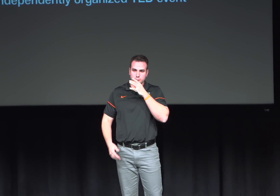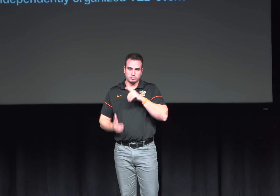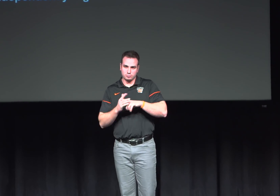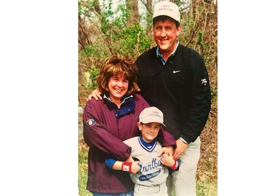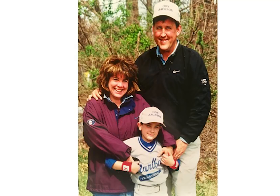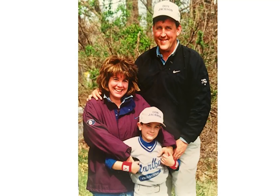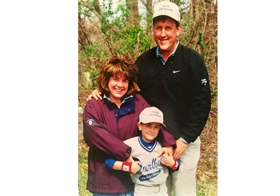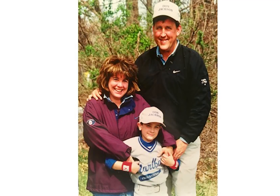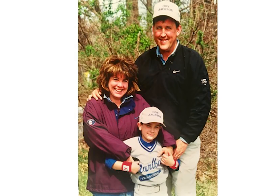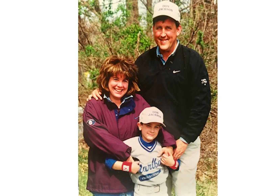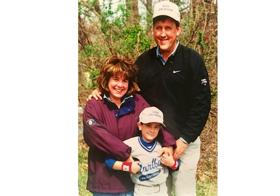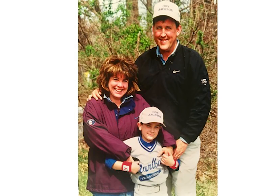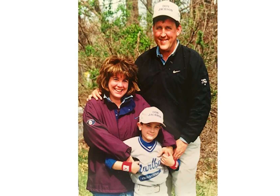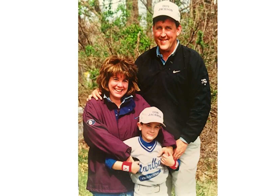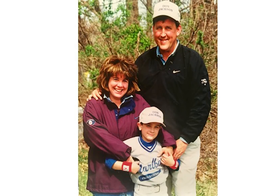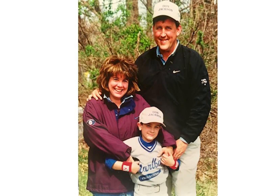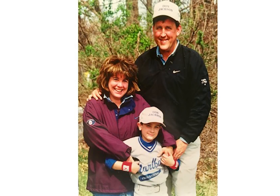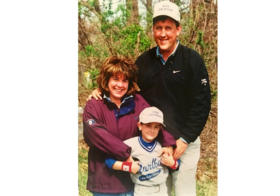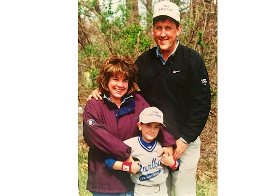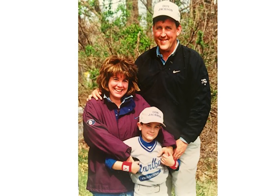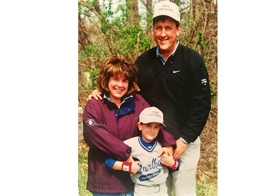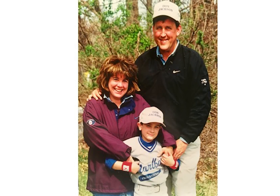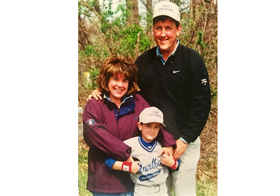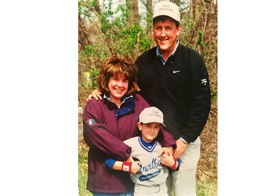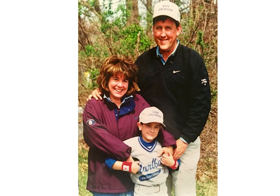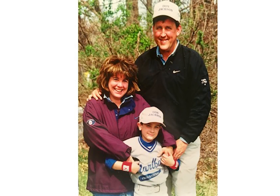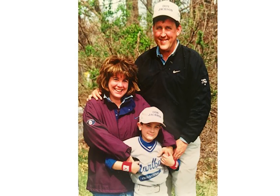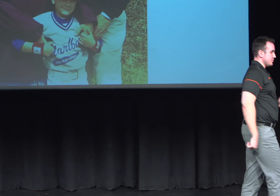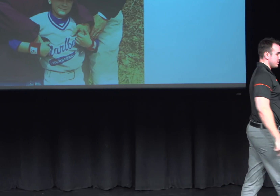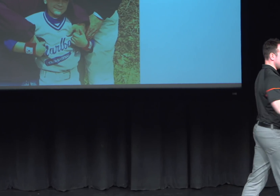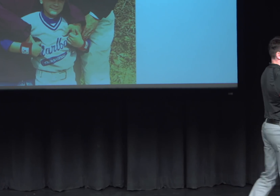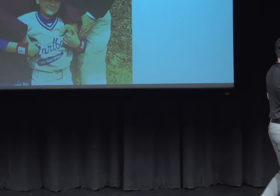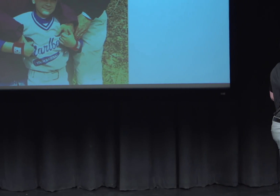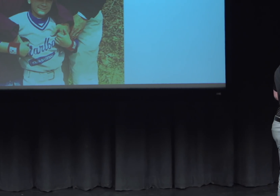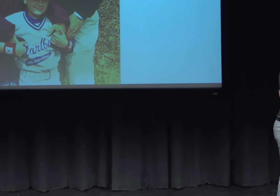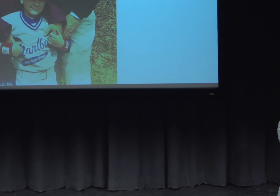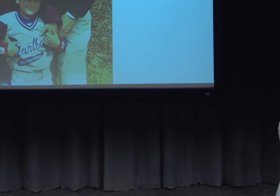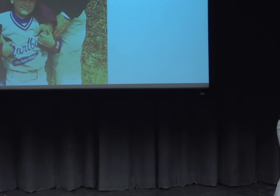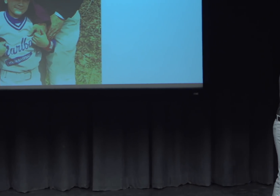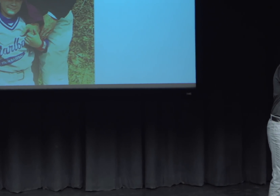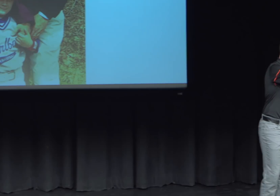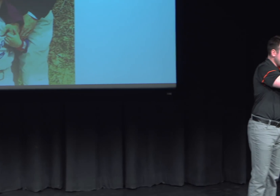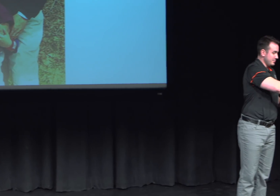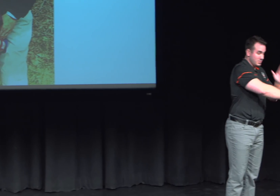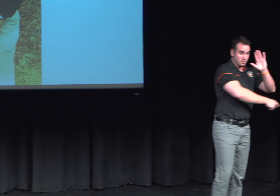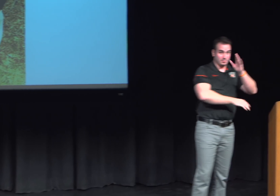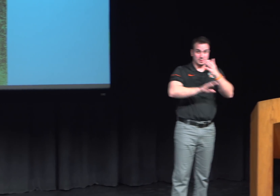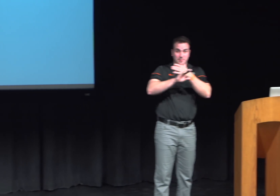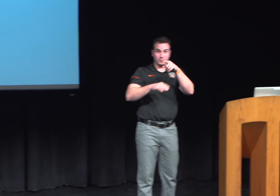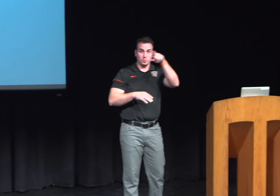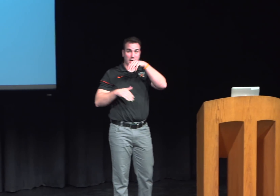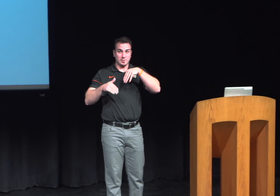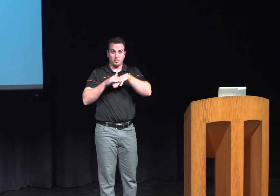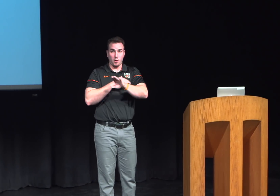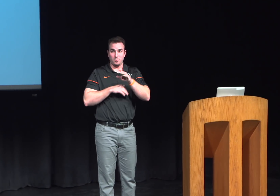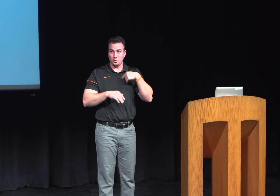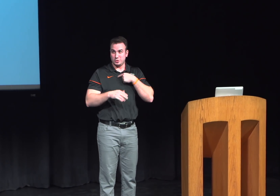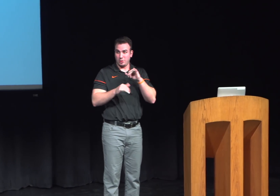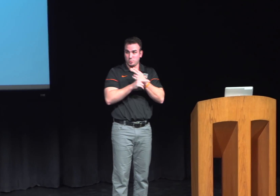So my mom started making a couple of calls all over the country. So let me wind my phone up over here. This is before you all were born. We